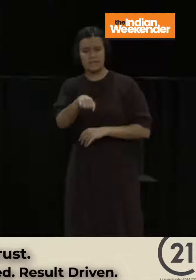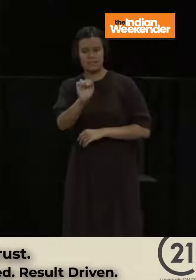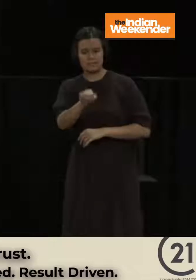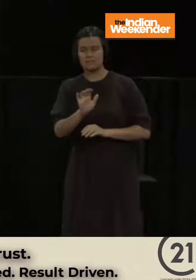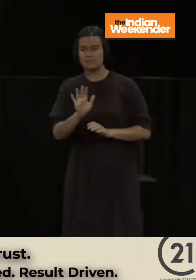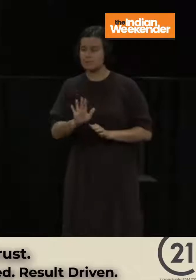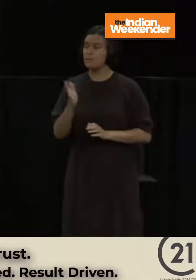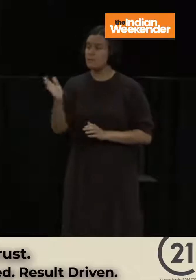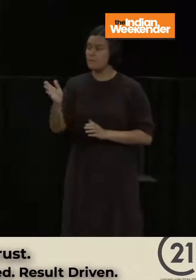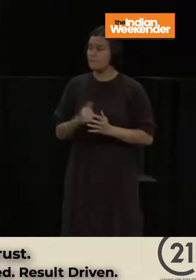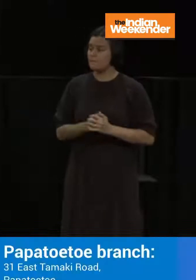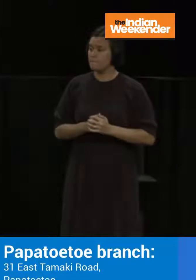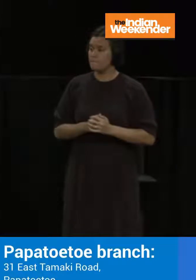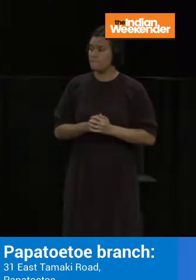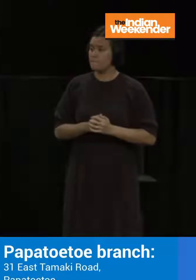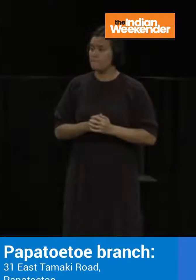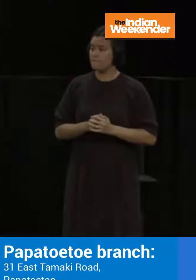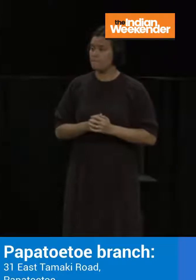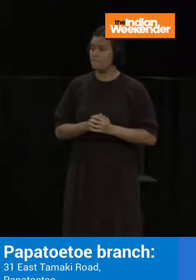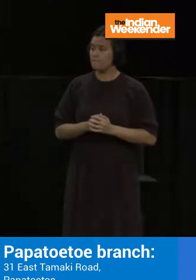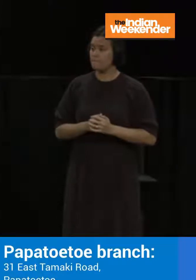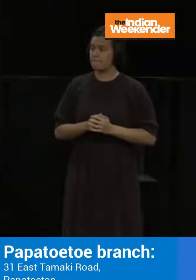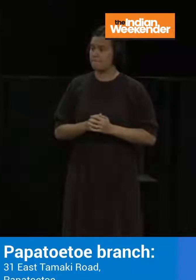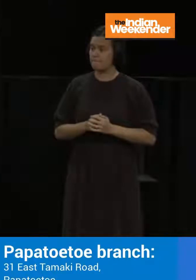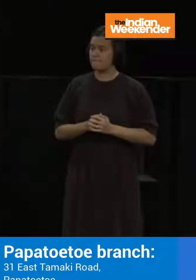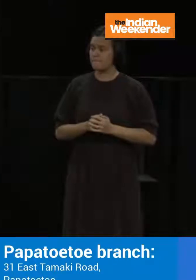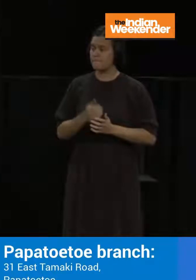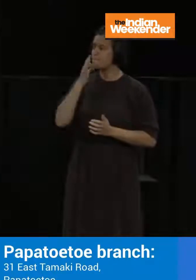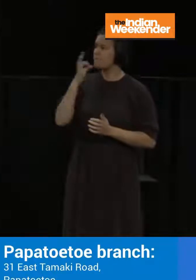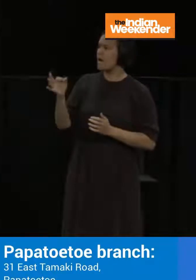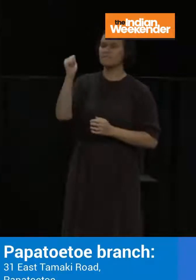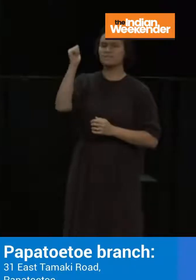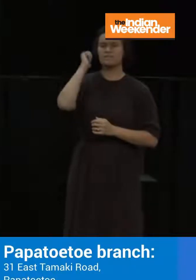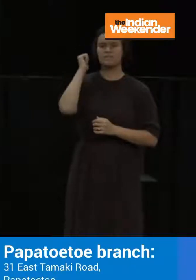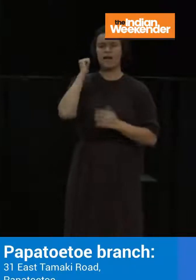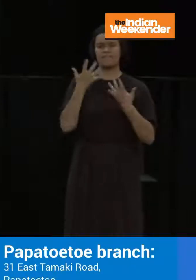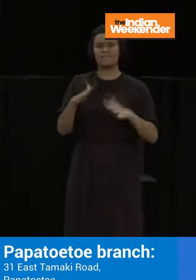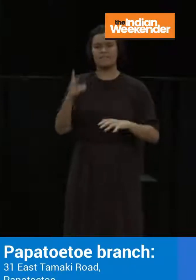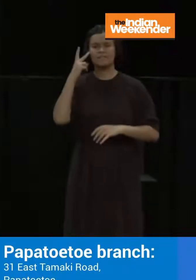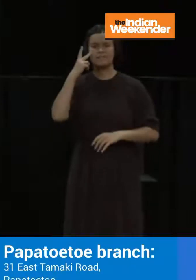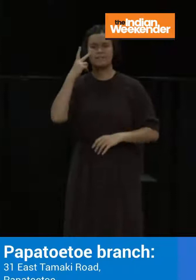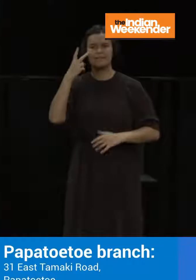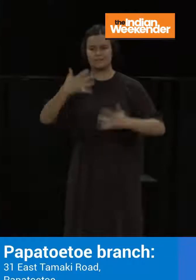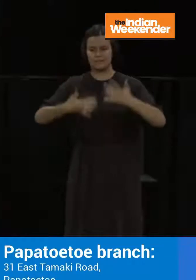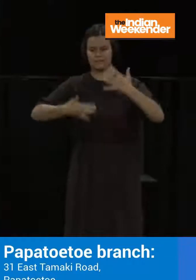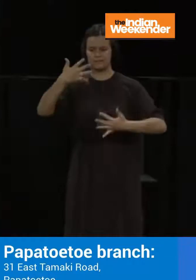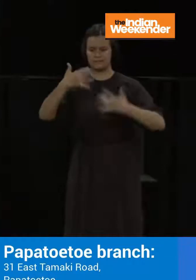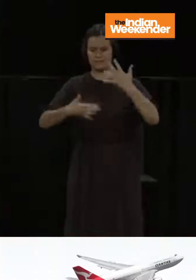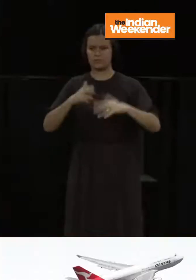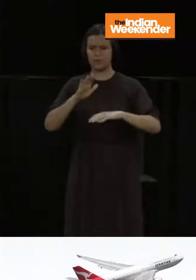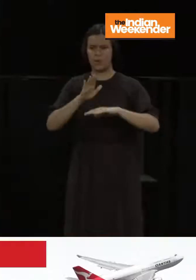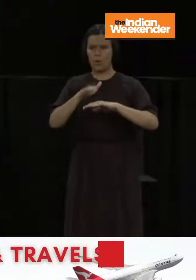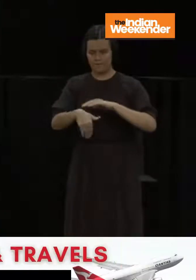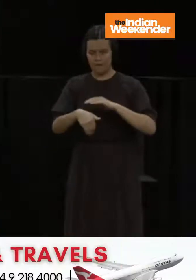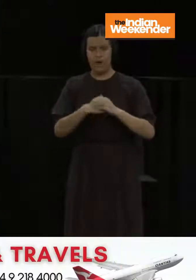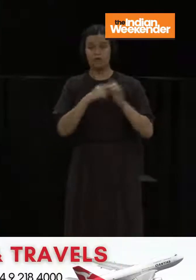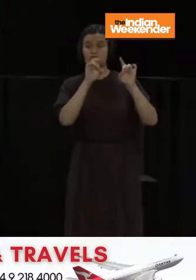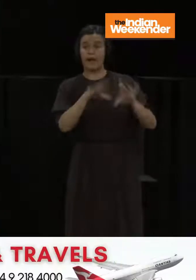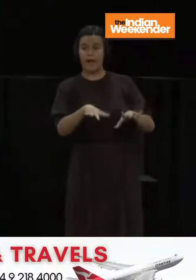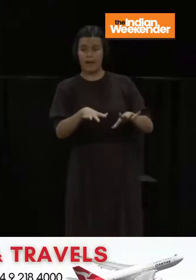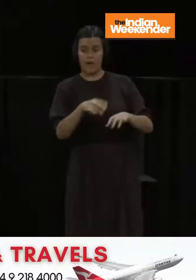Barry? Yeah, yesterday we saw figures that about 2,500 people came back from